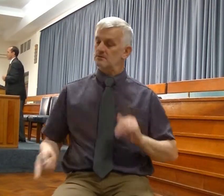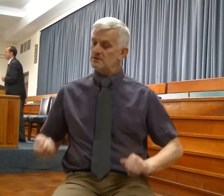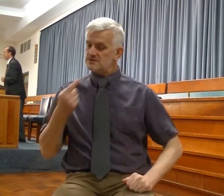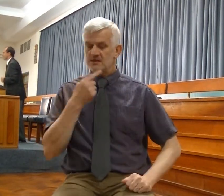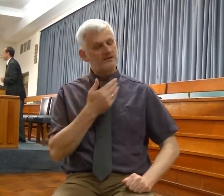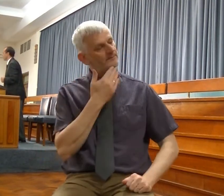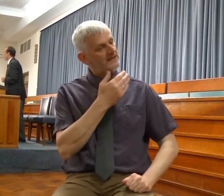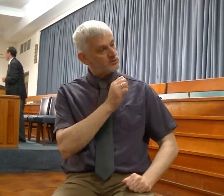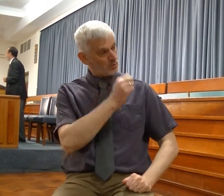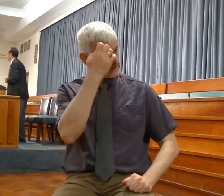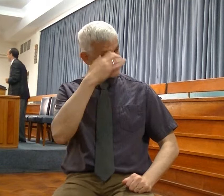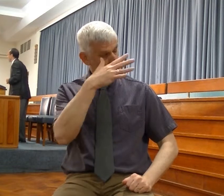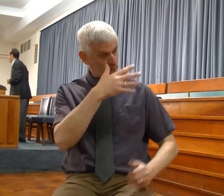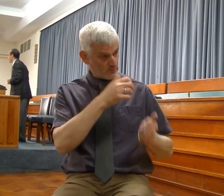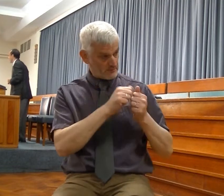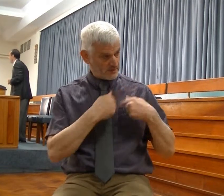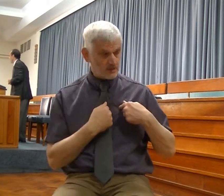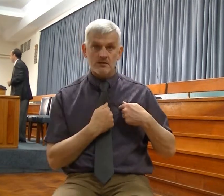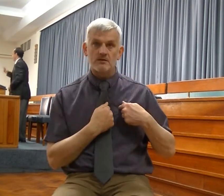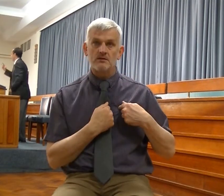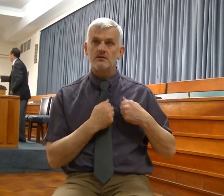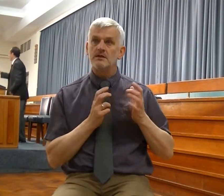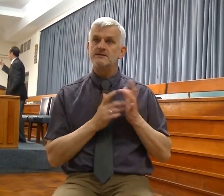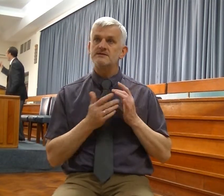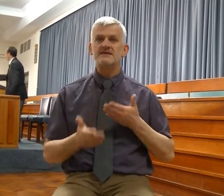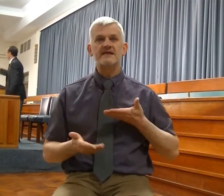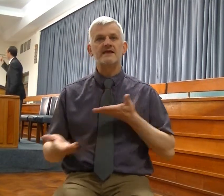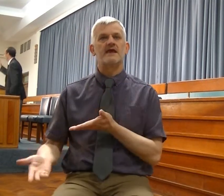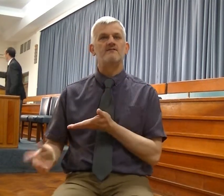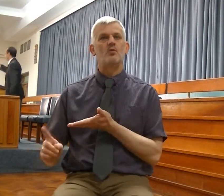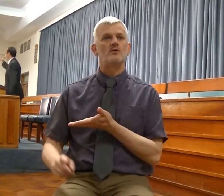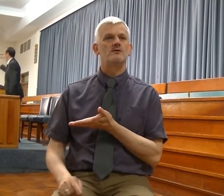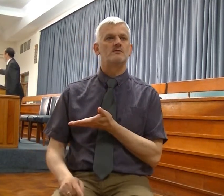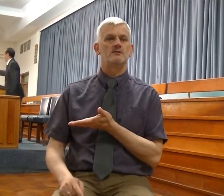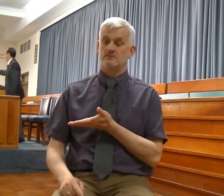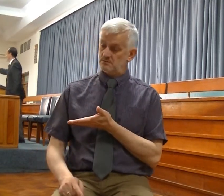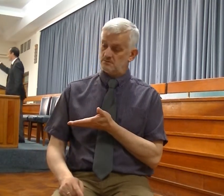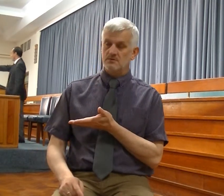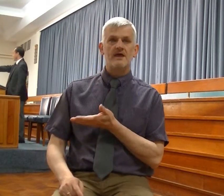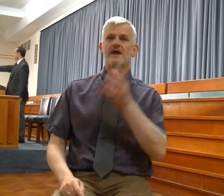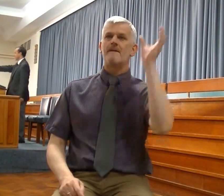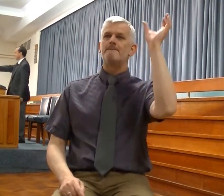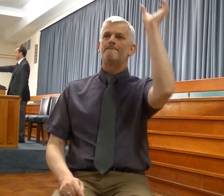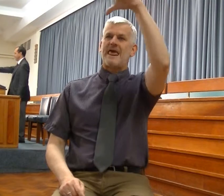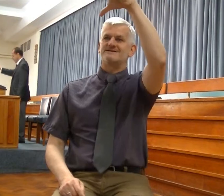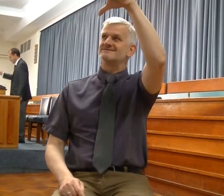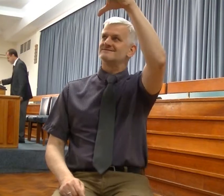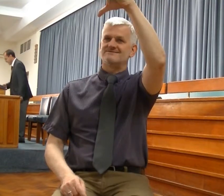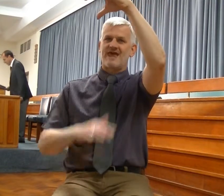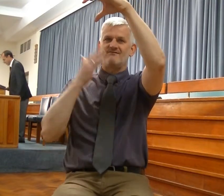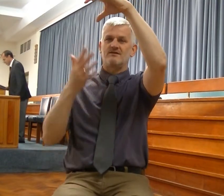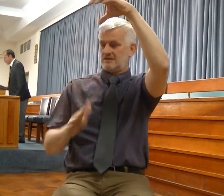oh, accept me in your kingdom, what did Jesus give him? Jesus gave him a place in heaven. Not just